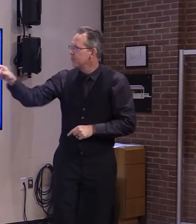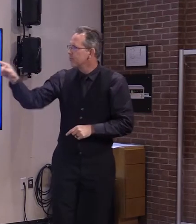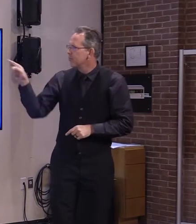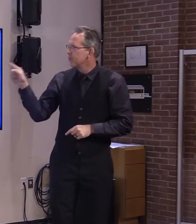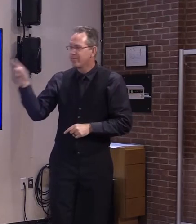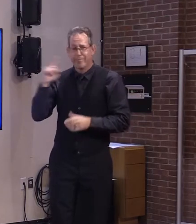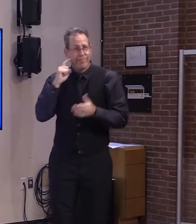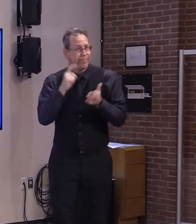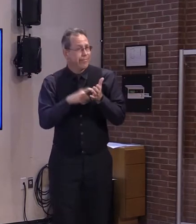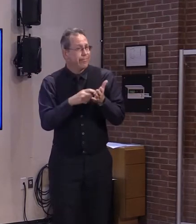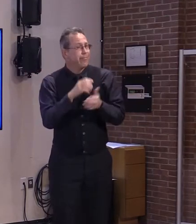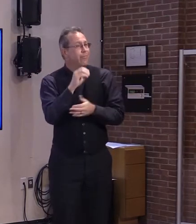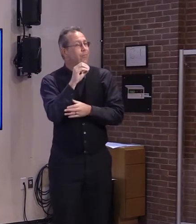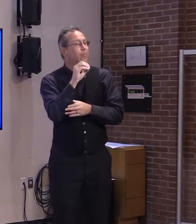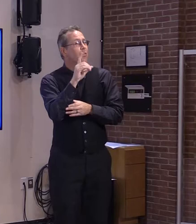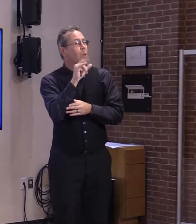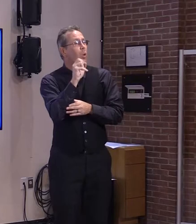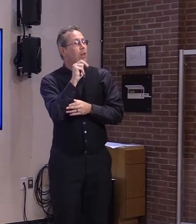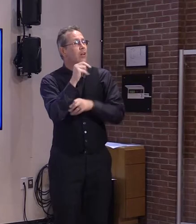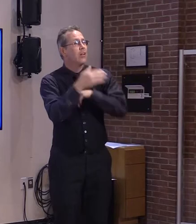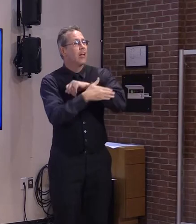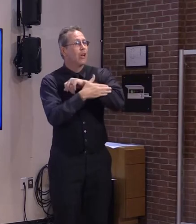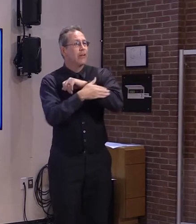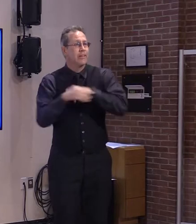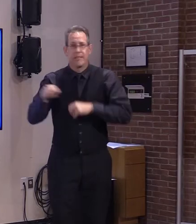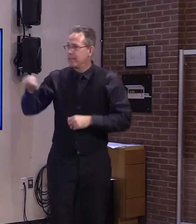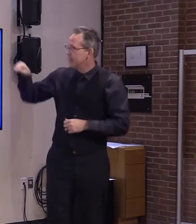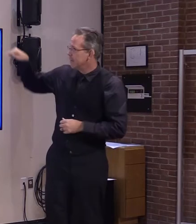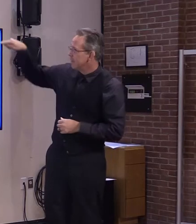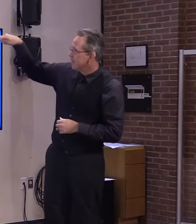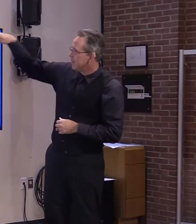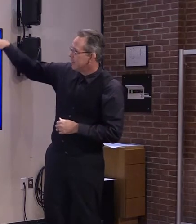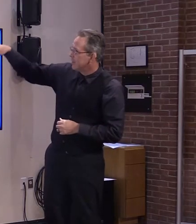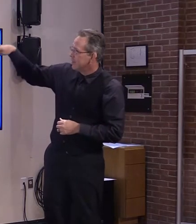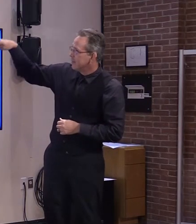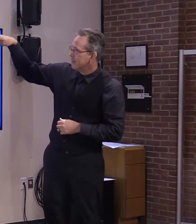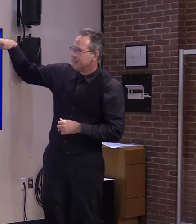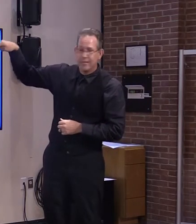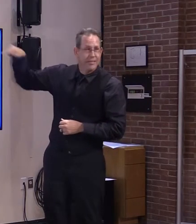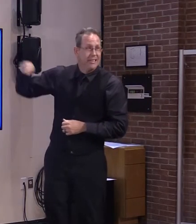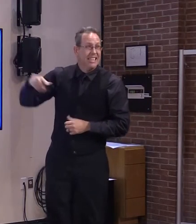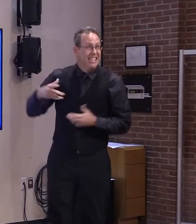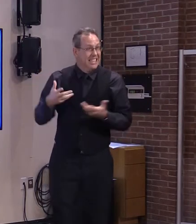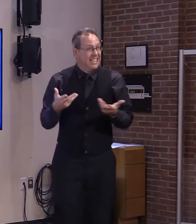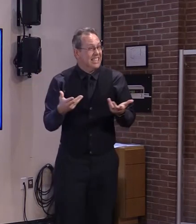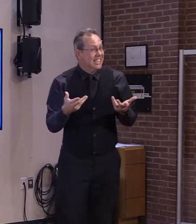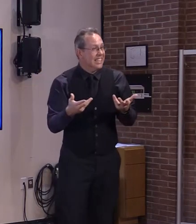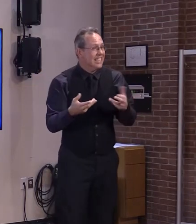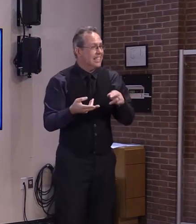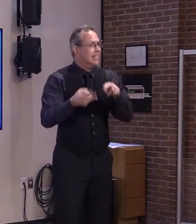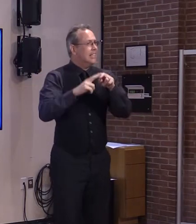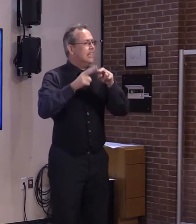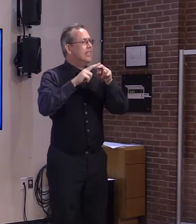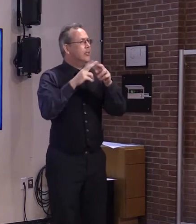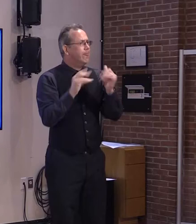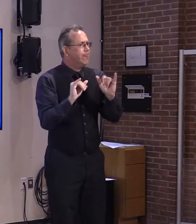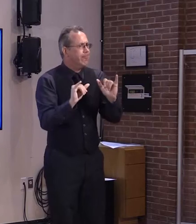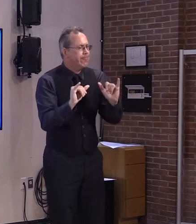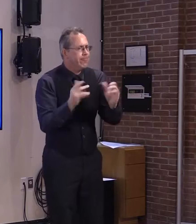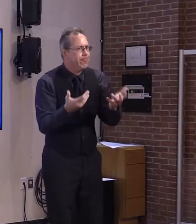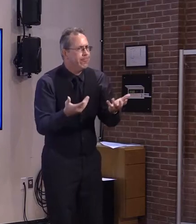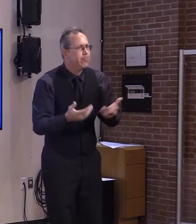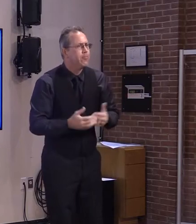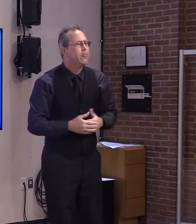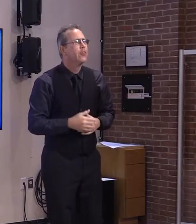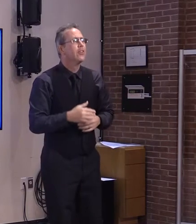County, you can see the case counts jumped up quite a bit week over week there. And when we look at our next slide that looks at Vermont